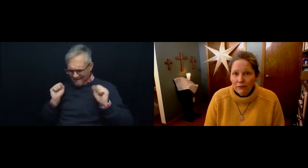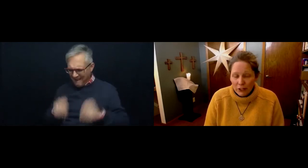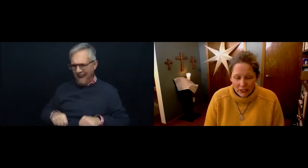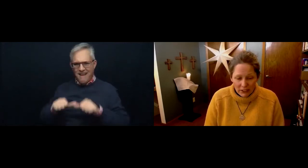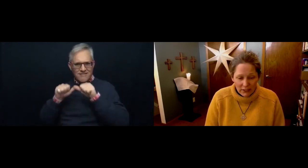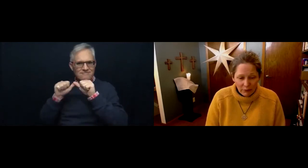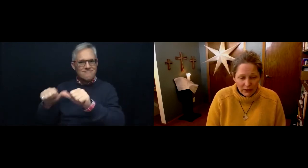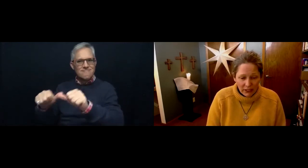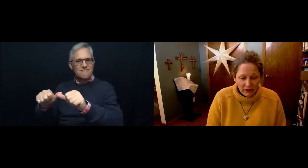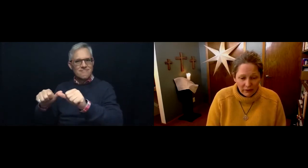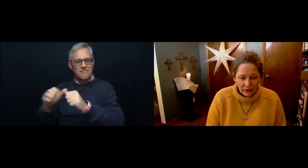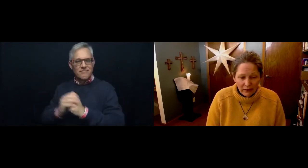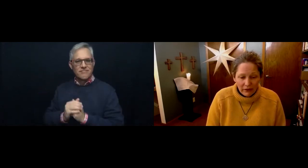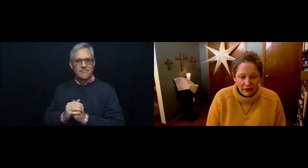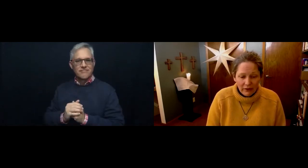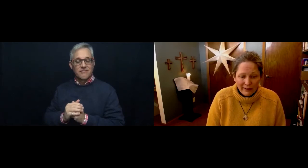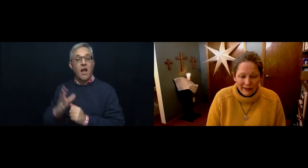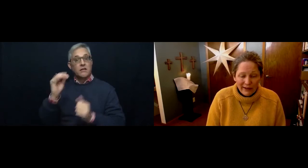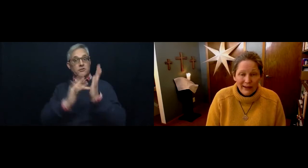And for Jesus in particular,